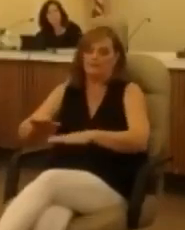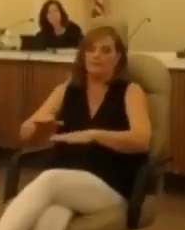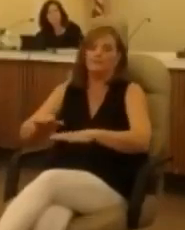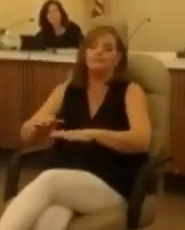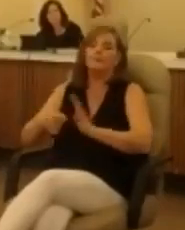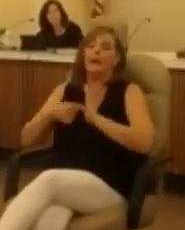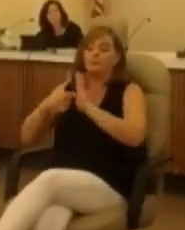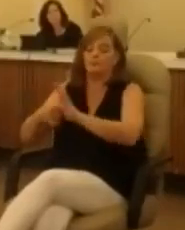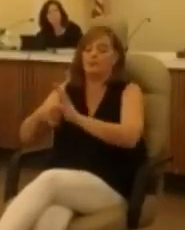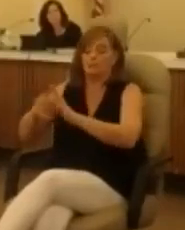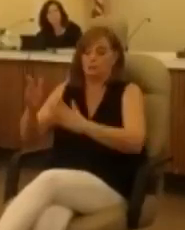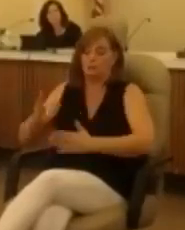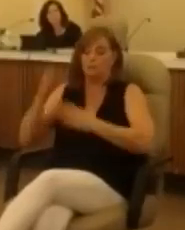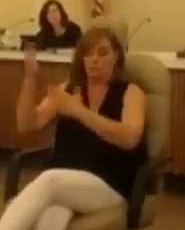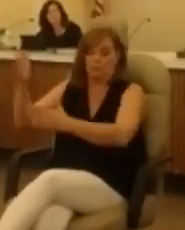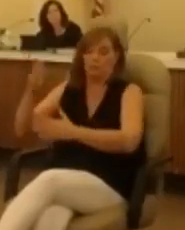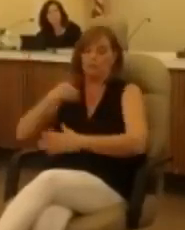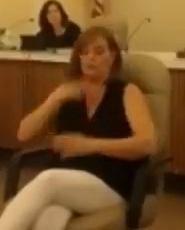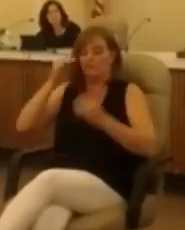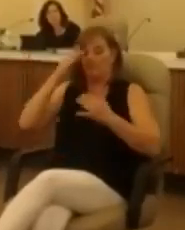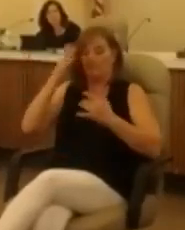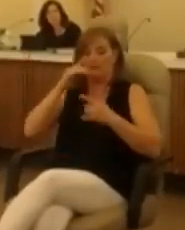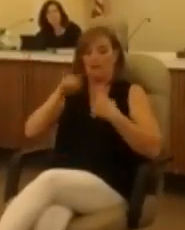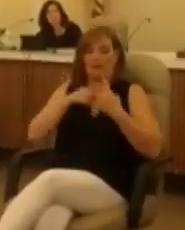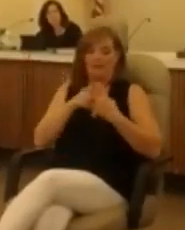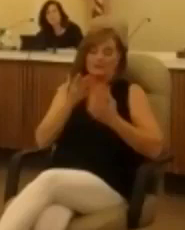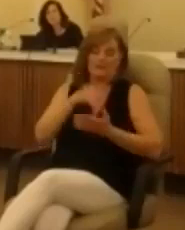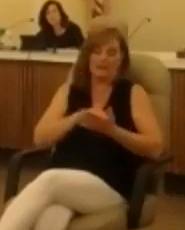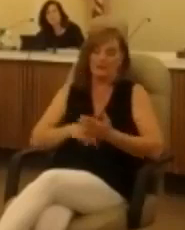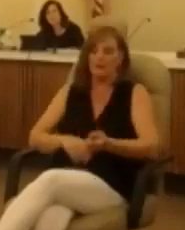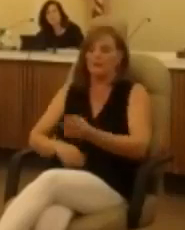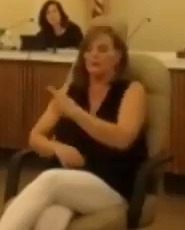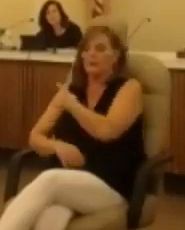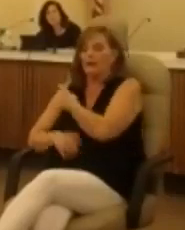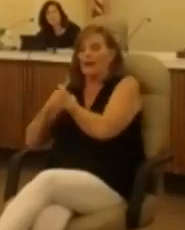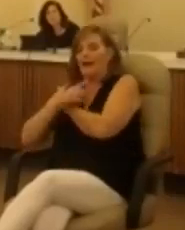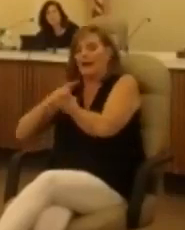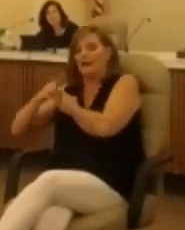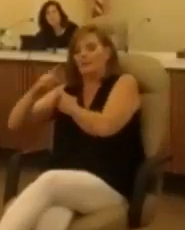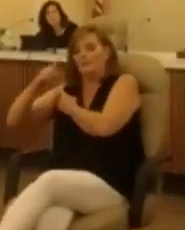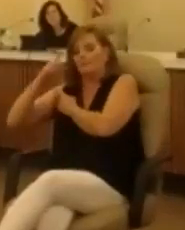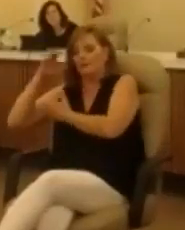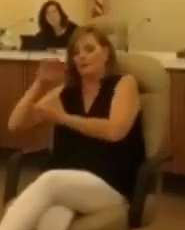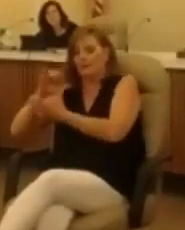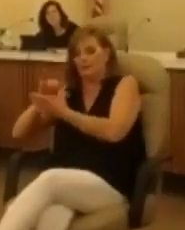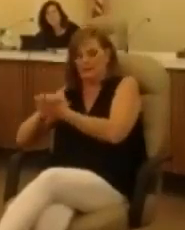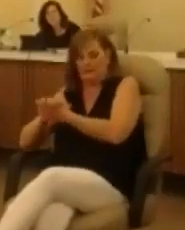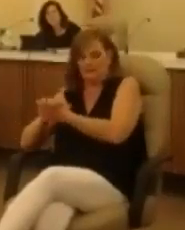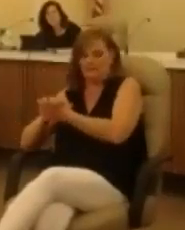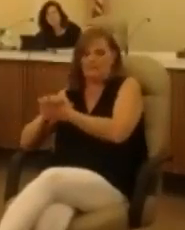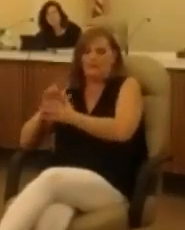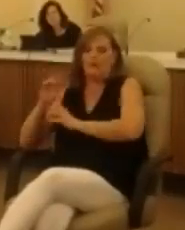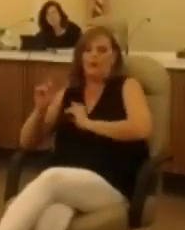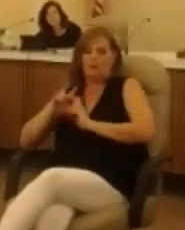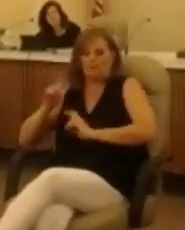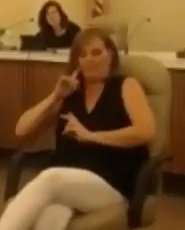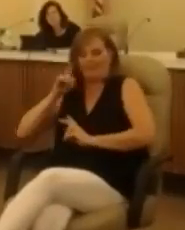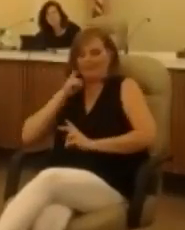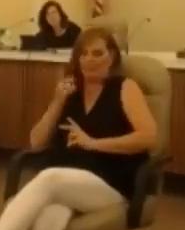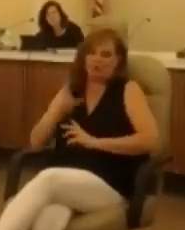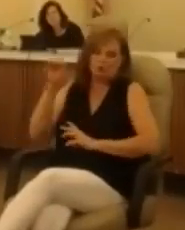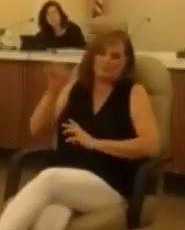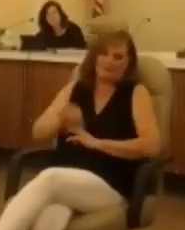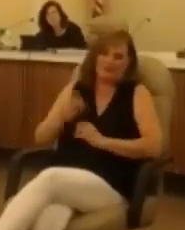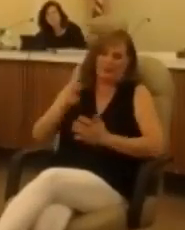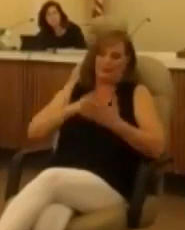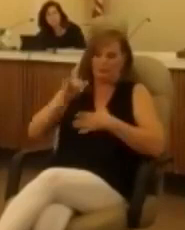you'll have to consider again. So I think what a lot of people think is if we turn this down, we're turning down the project. They don't understand